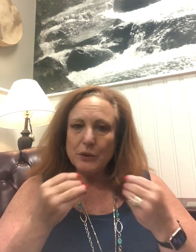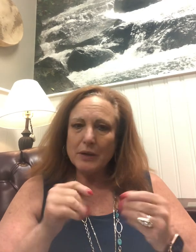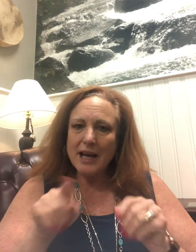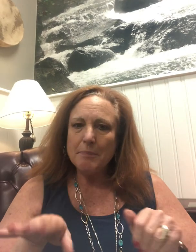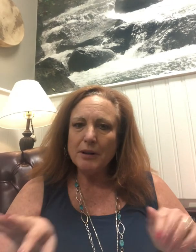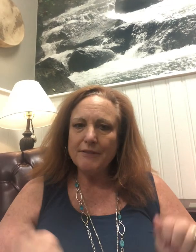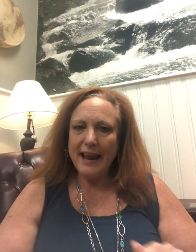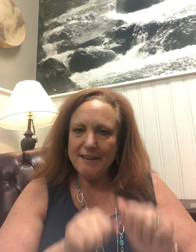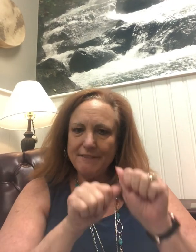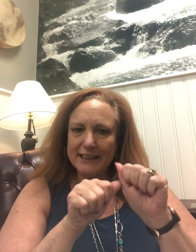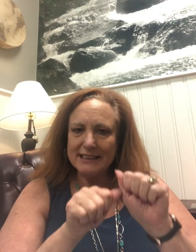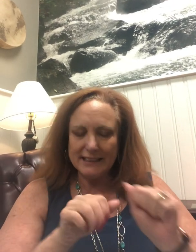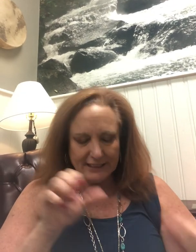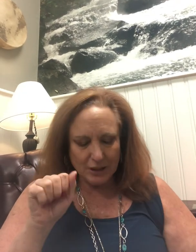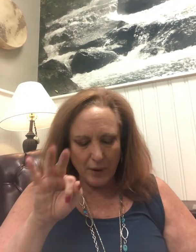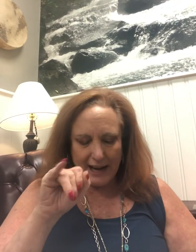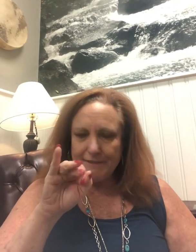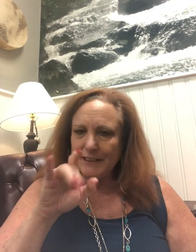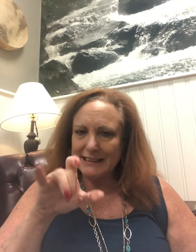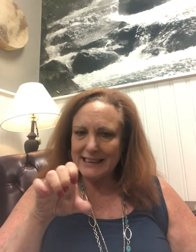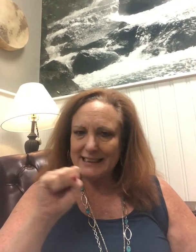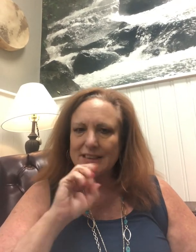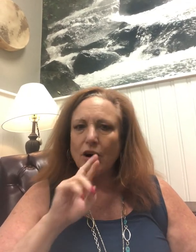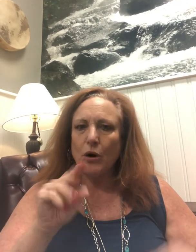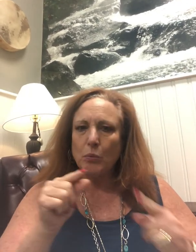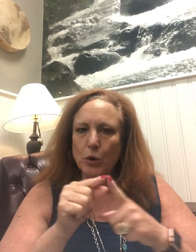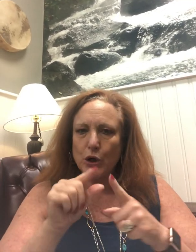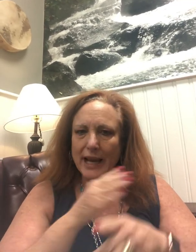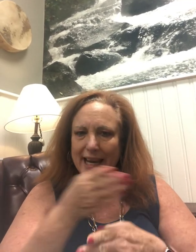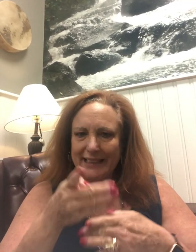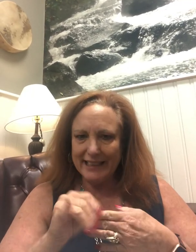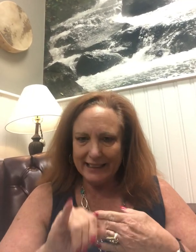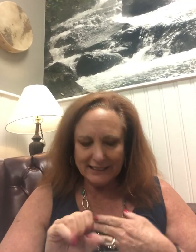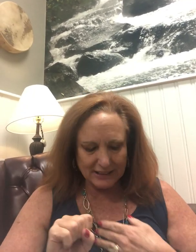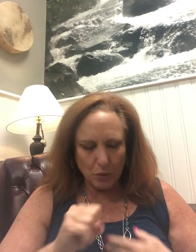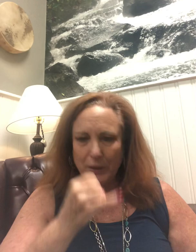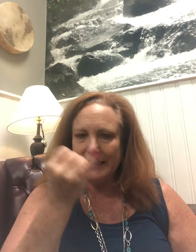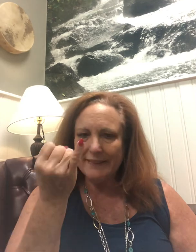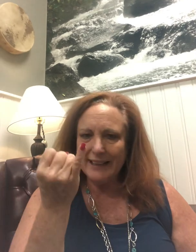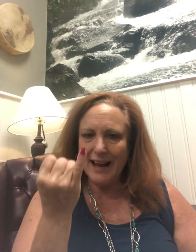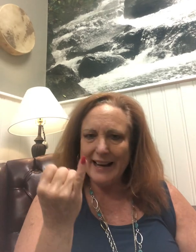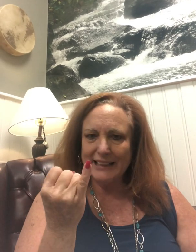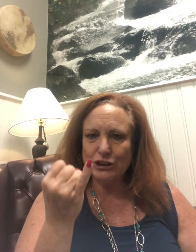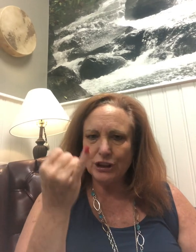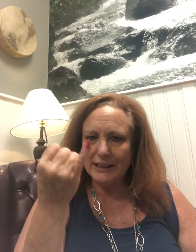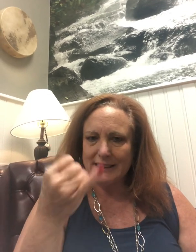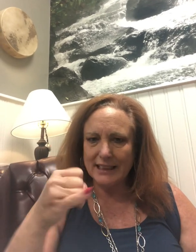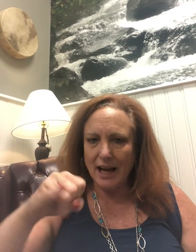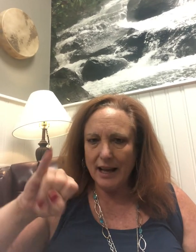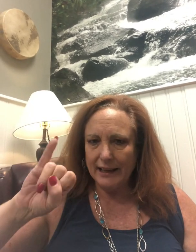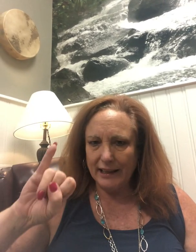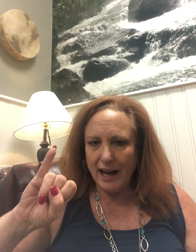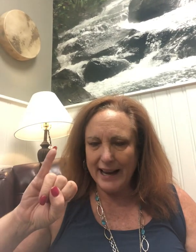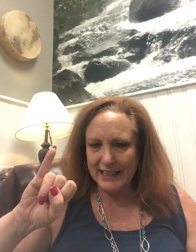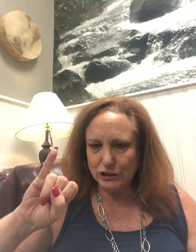a couple of affixes. So affixes are word endings. So we did the ing. It's an ing